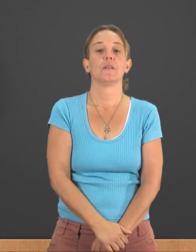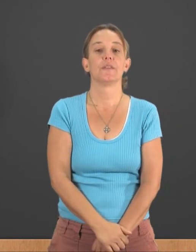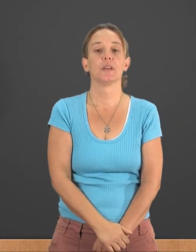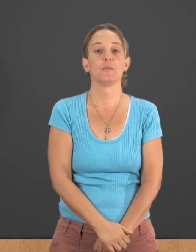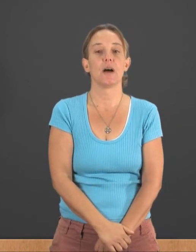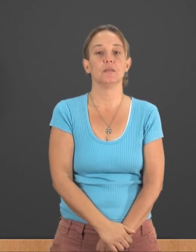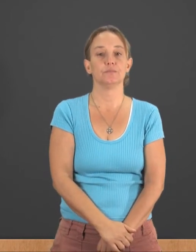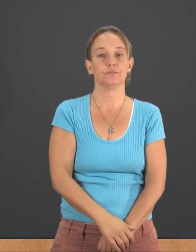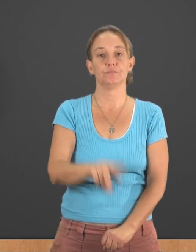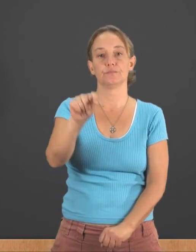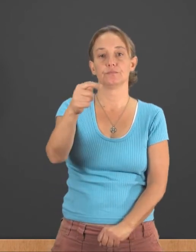Think about.